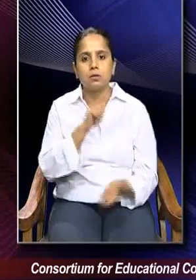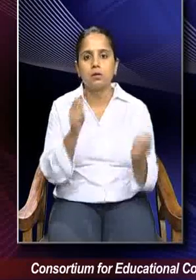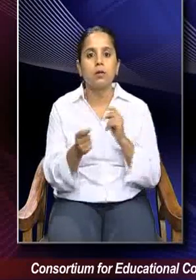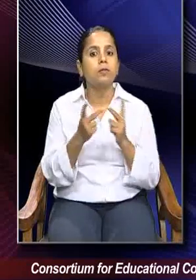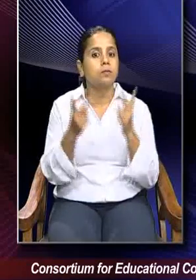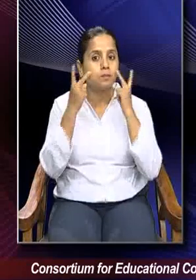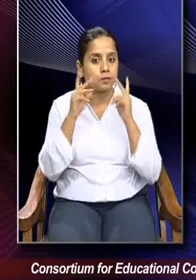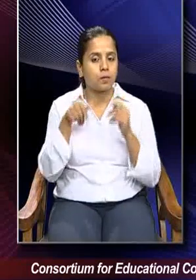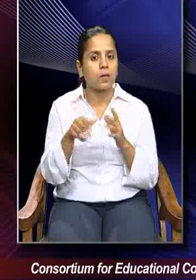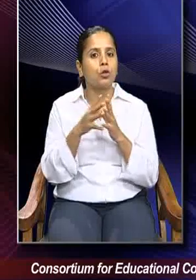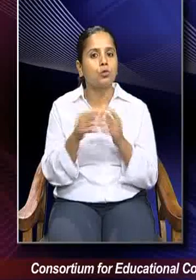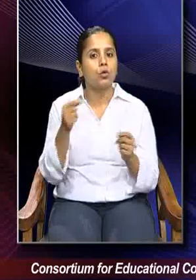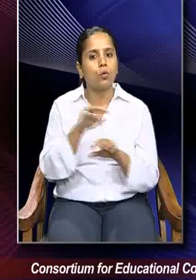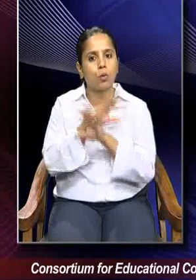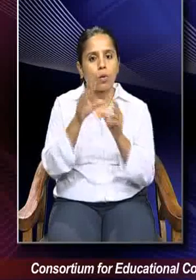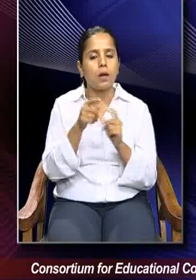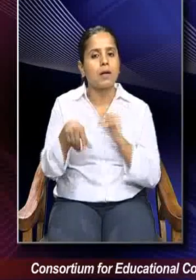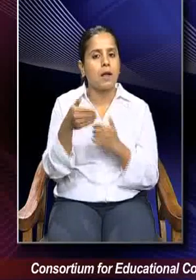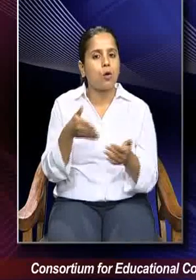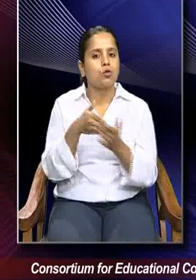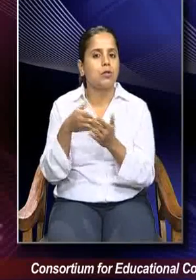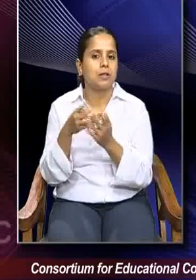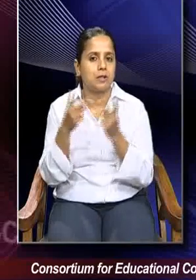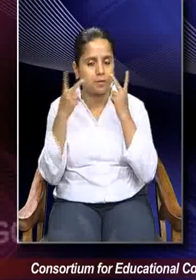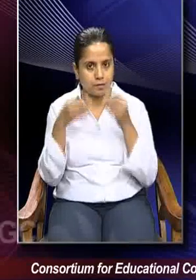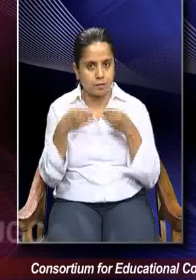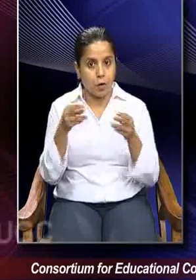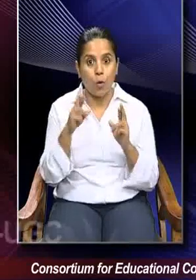a solution to all the present challenges.